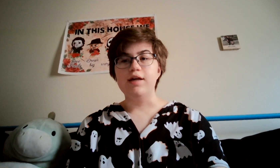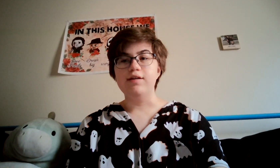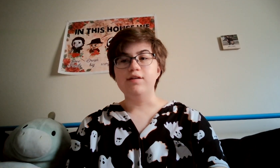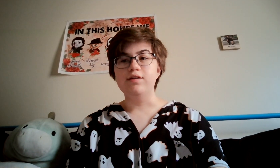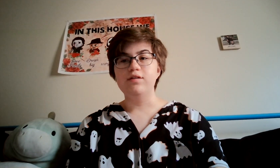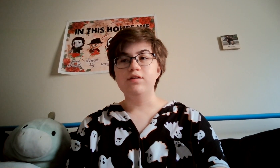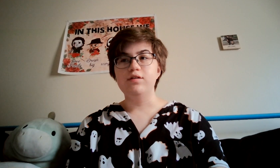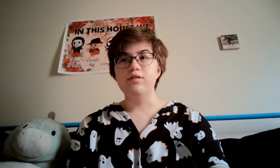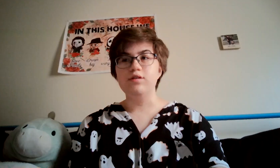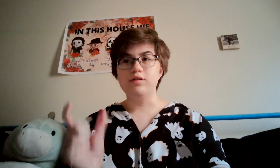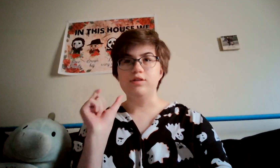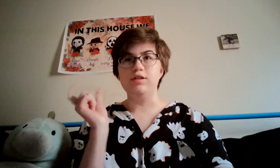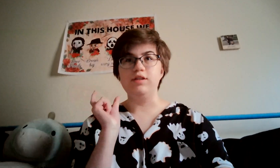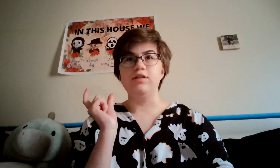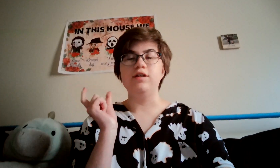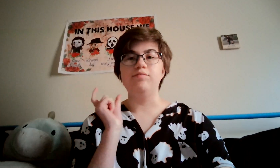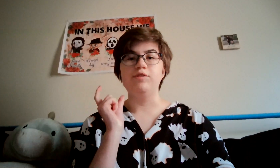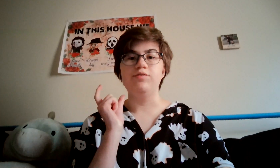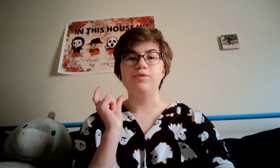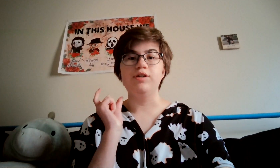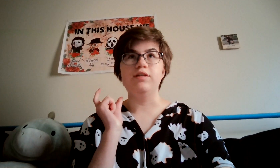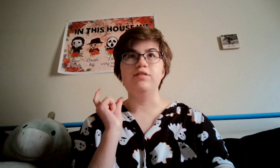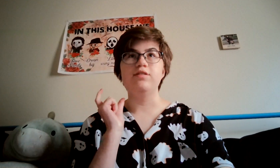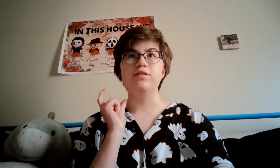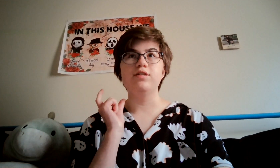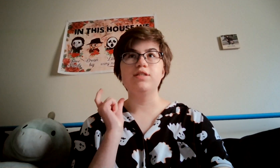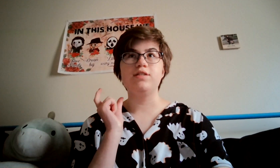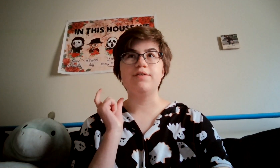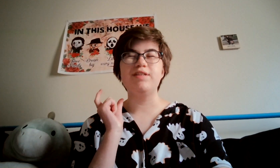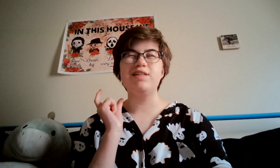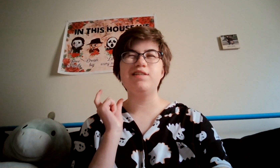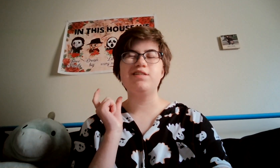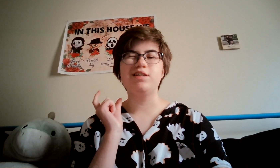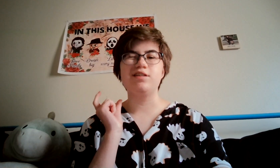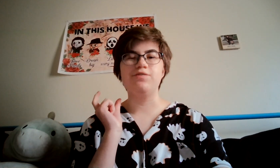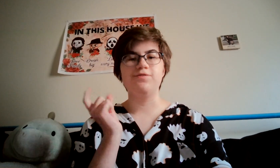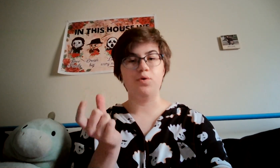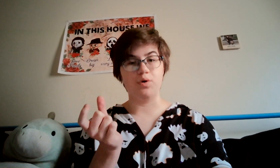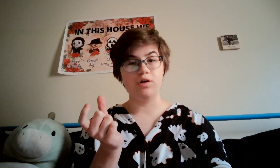and the time she's for is 1764.